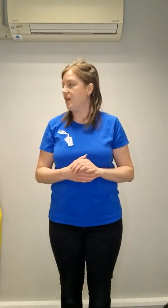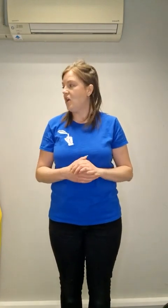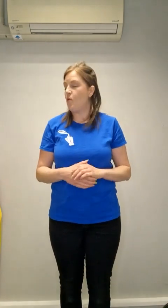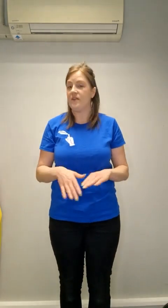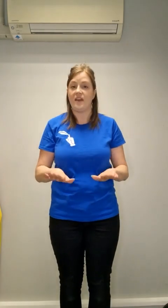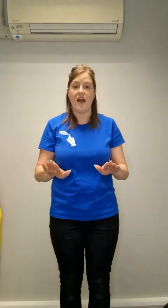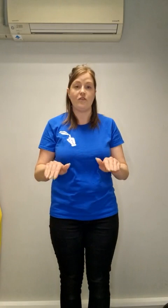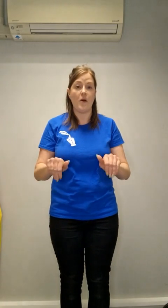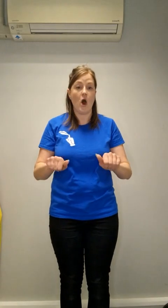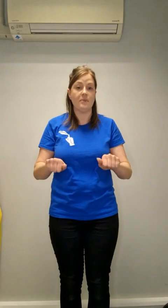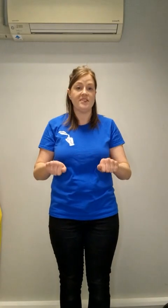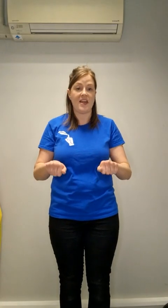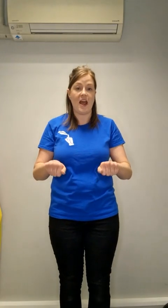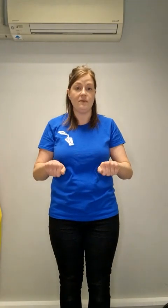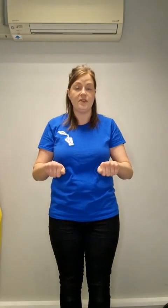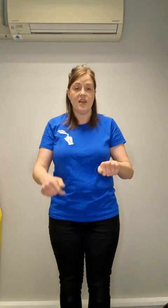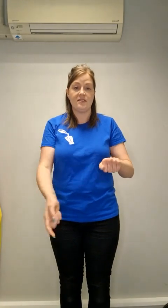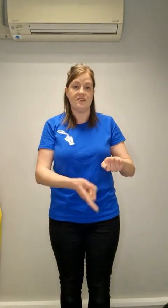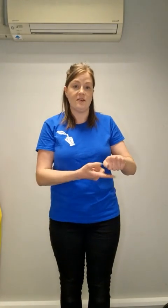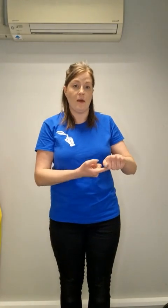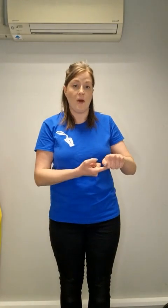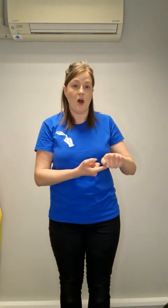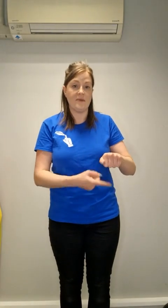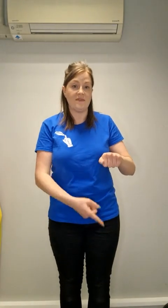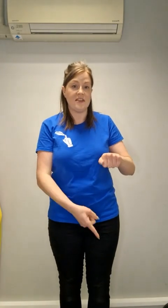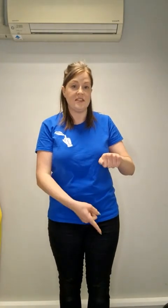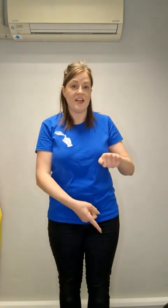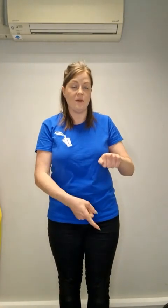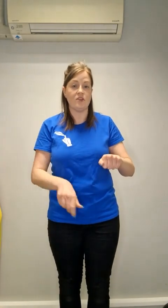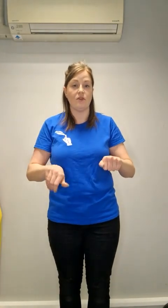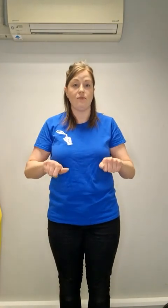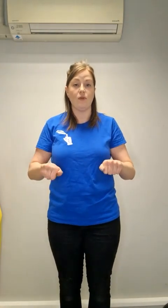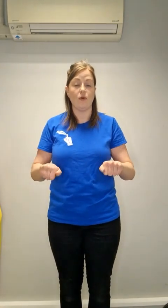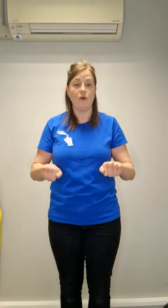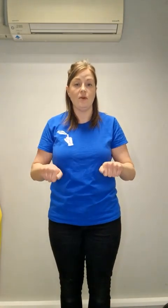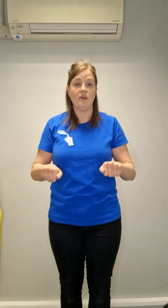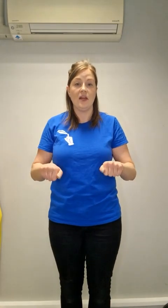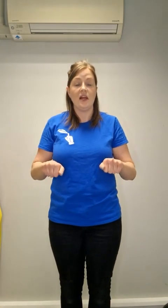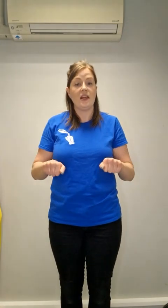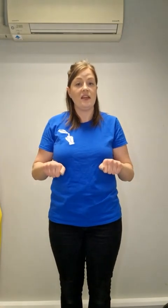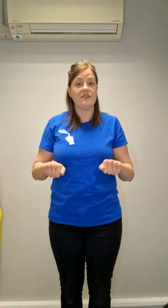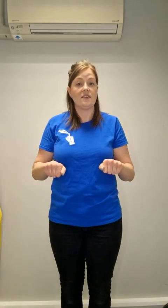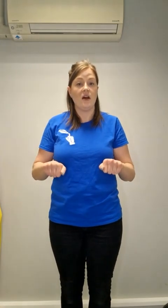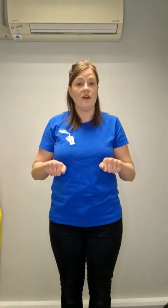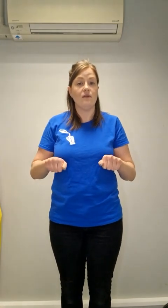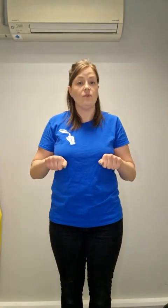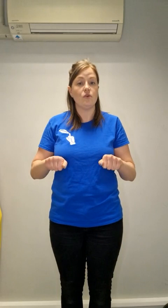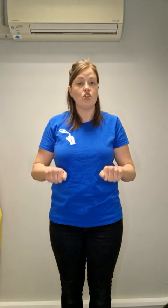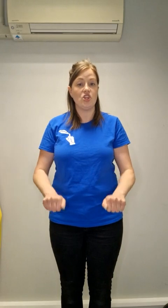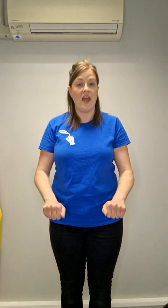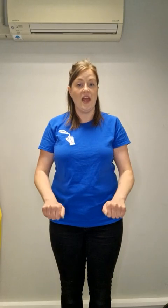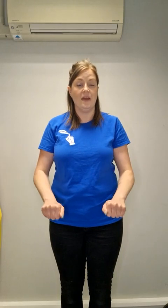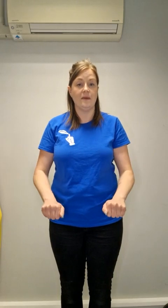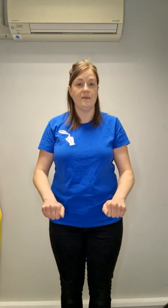We then have palms down, so you see my palm is facing down to the floor, like in the sign for chair.